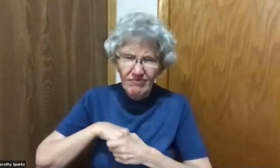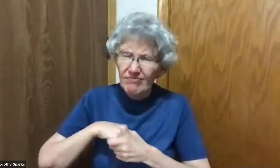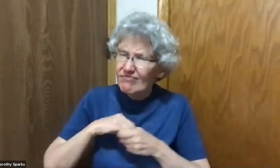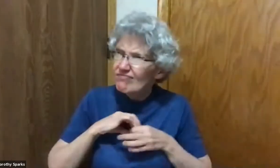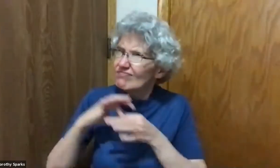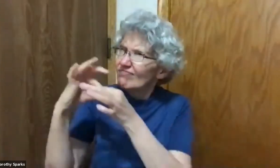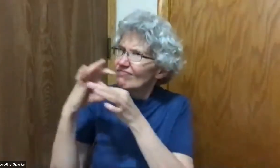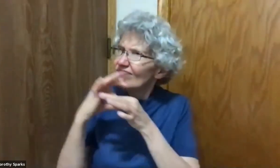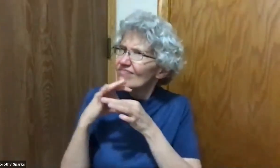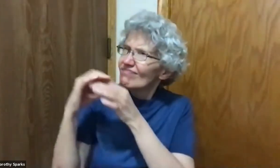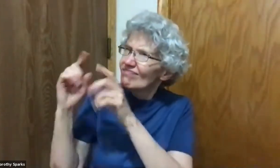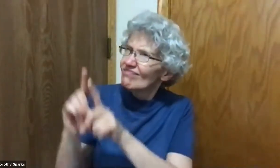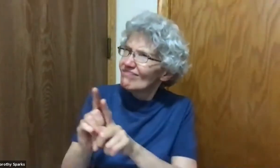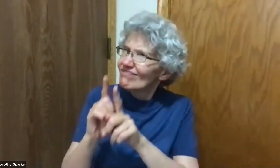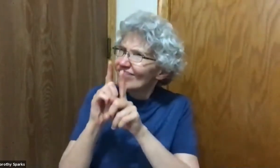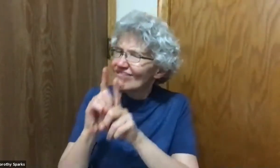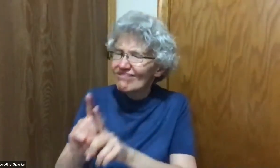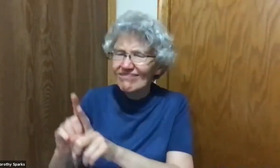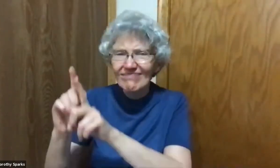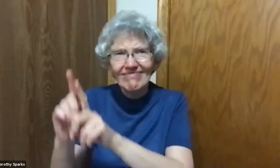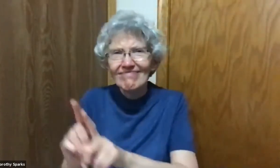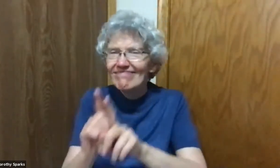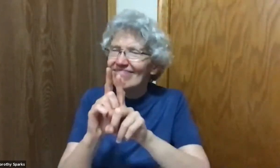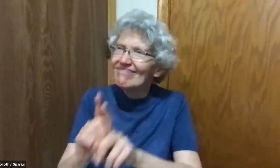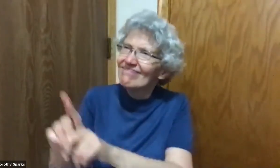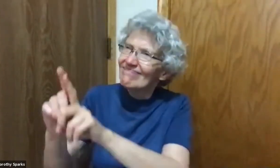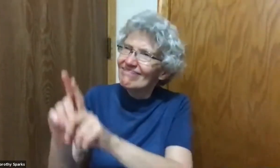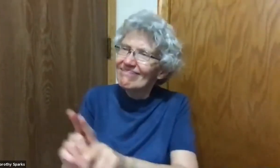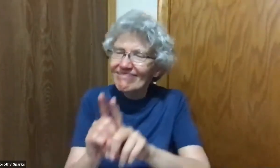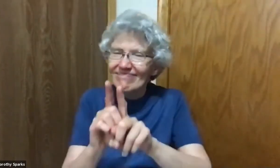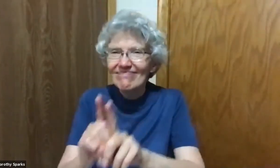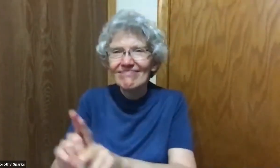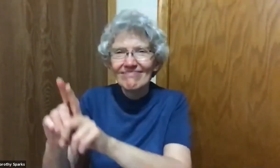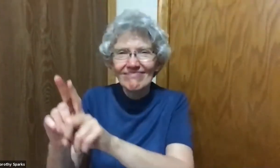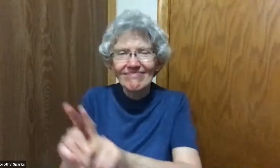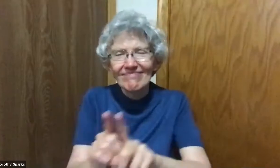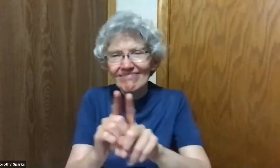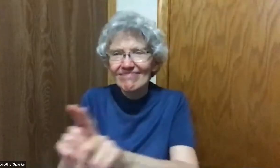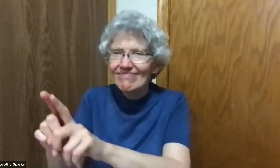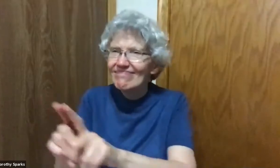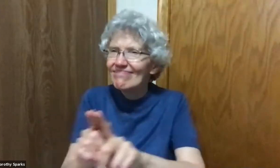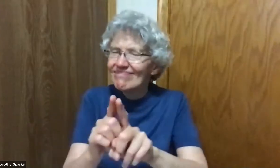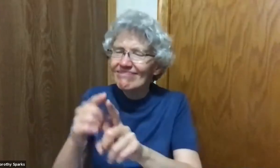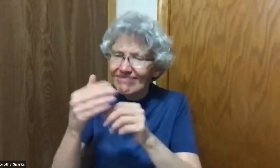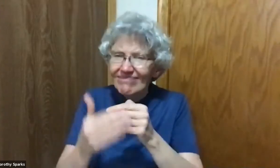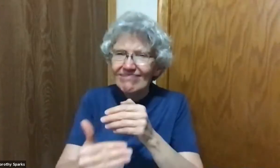will follow me all the days of my life, and I shall dwell in the heart of the beloved